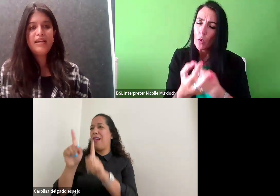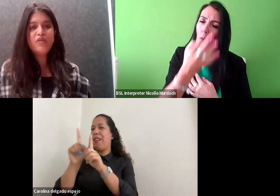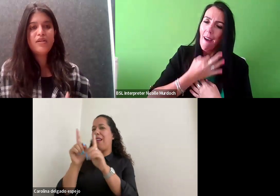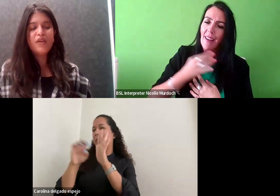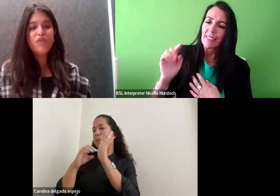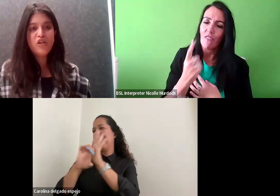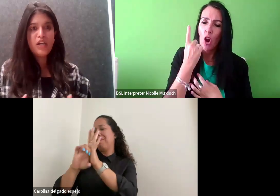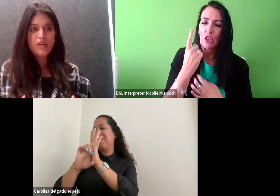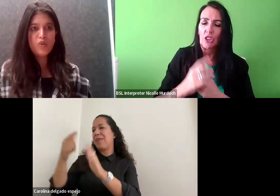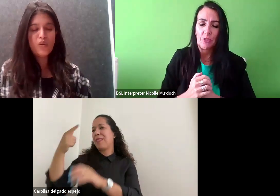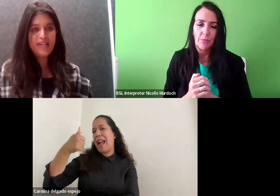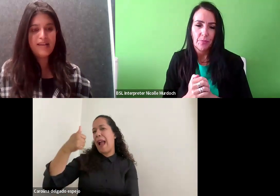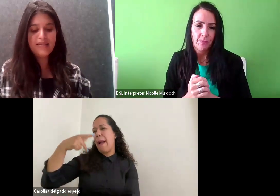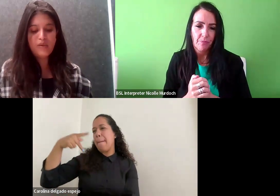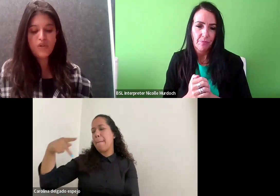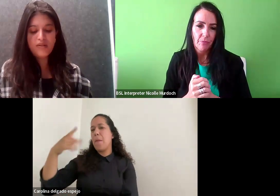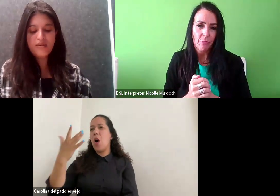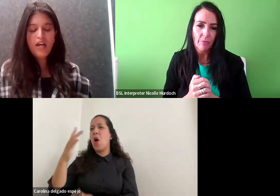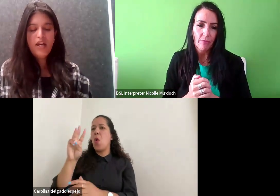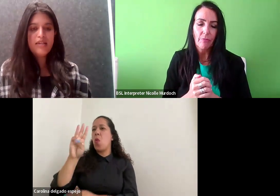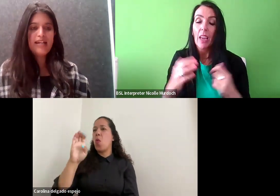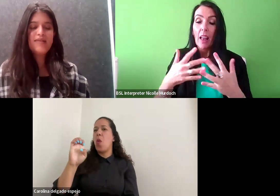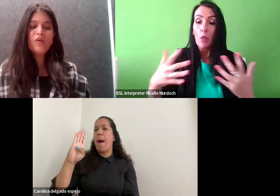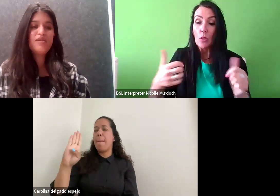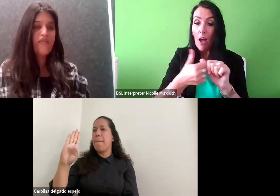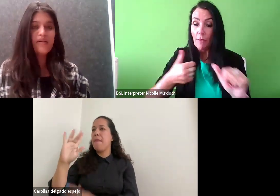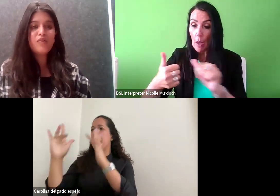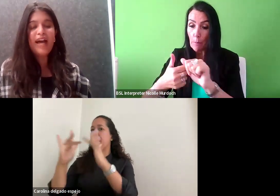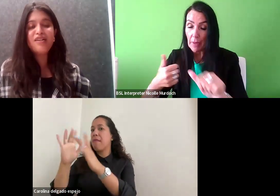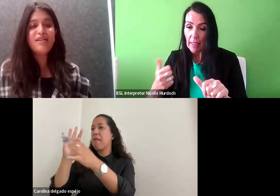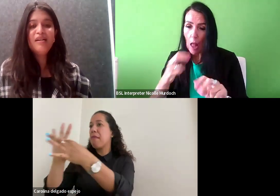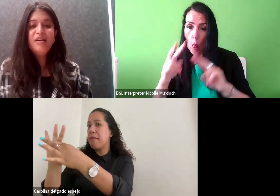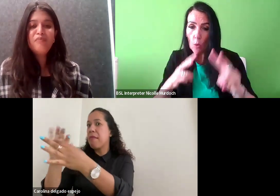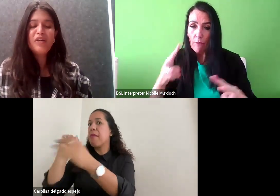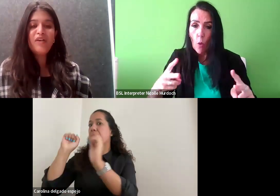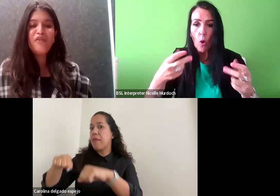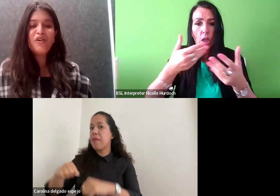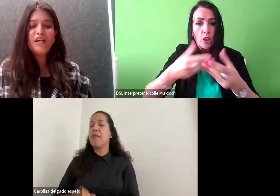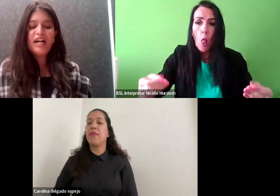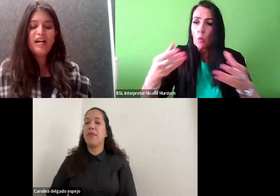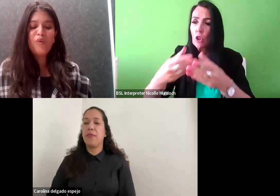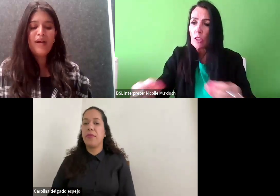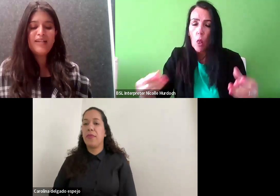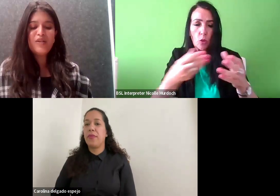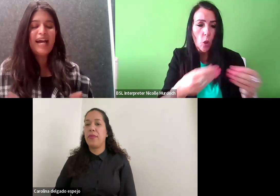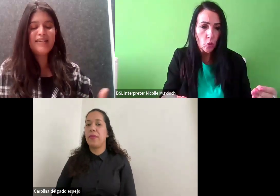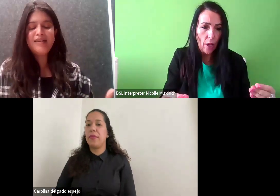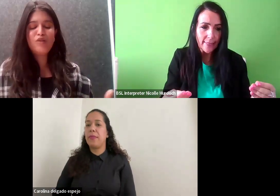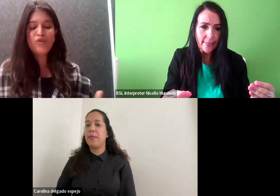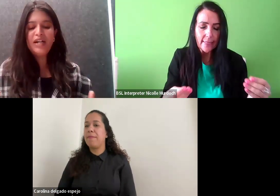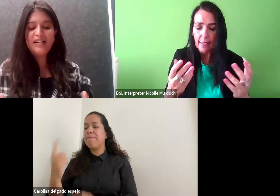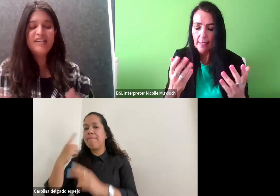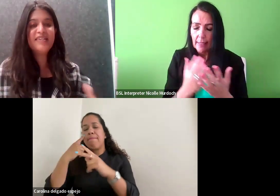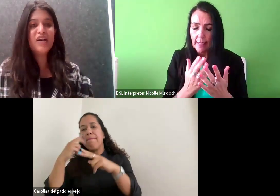many industries are rushing towards tech solutions that it's so difficult to actually, if you're wanting to get